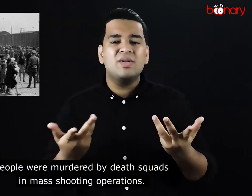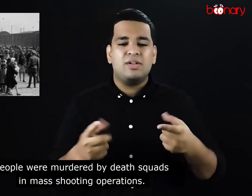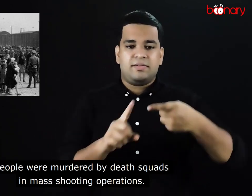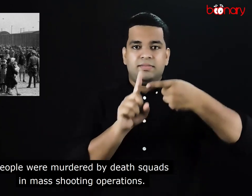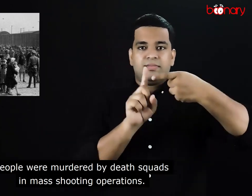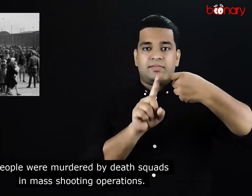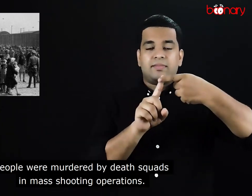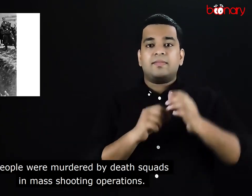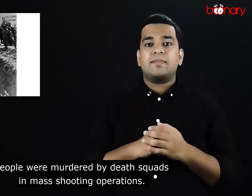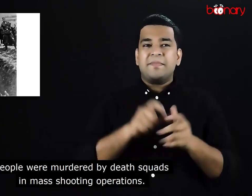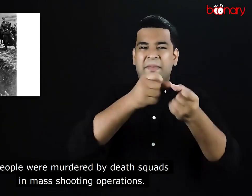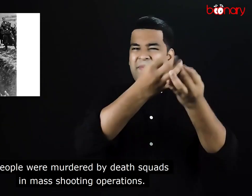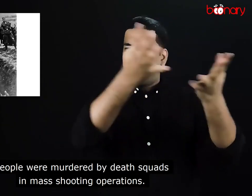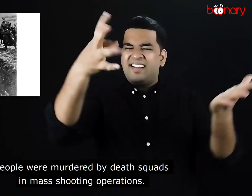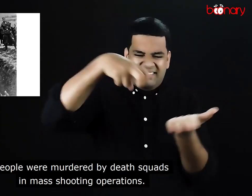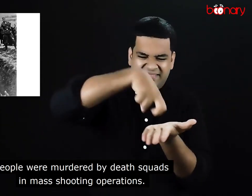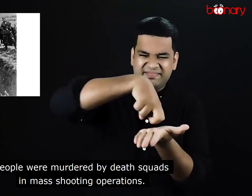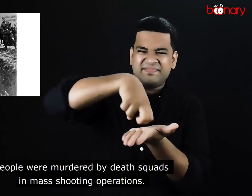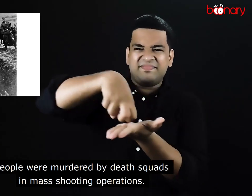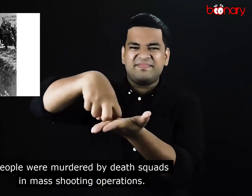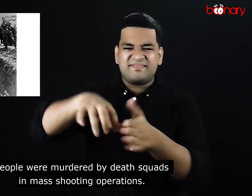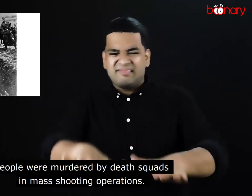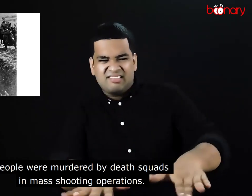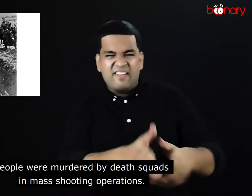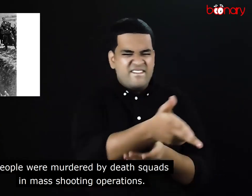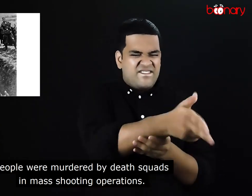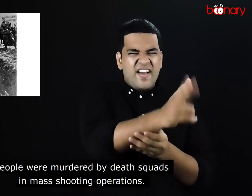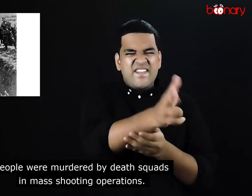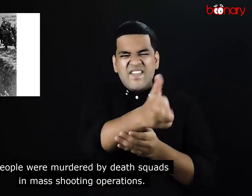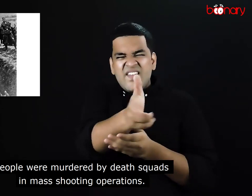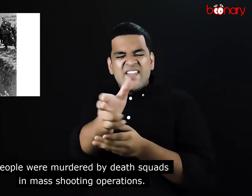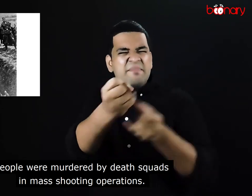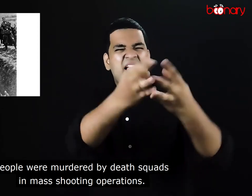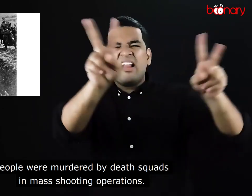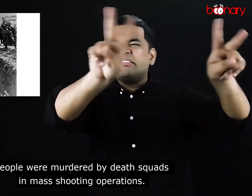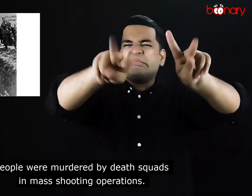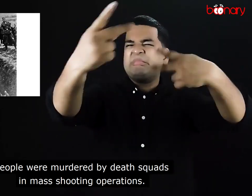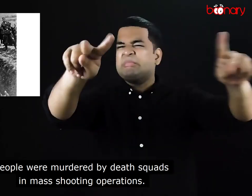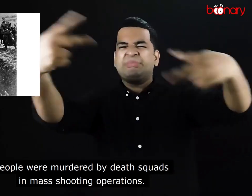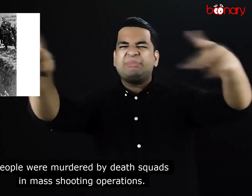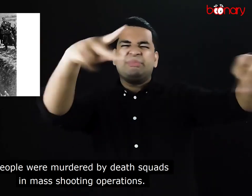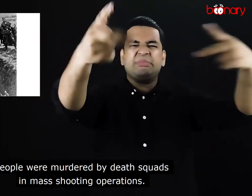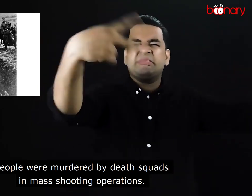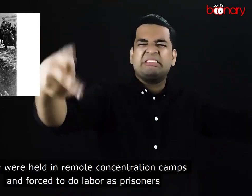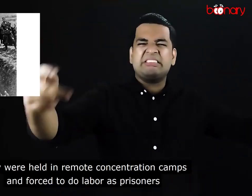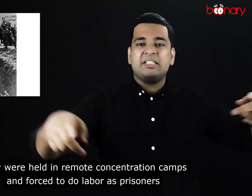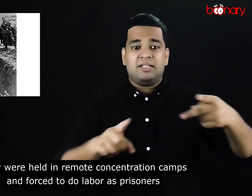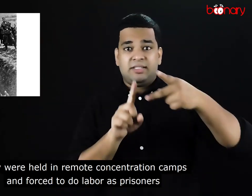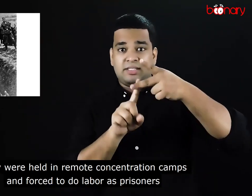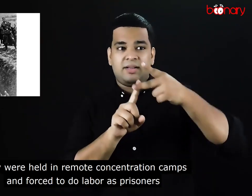murdered by death squads in mass shooting operations. They were